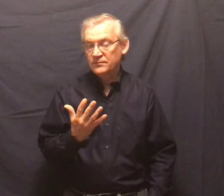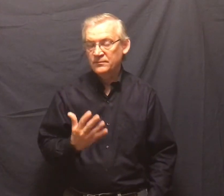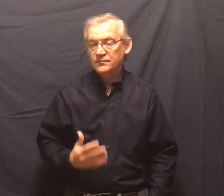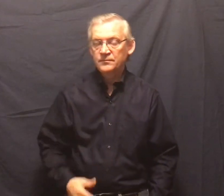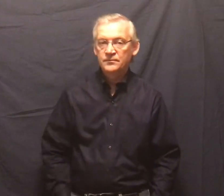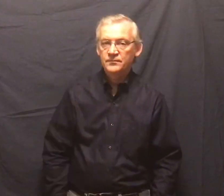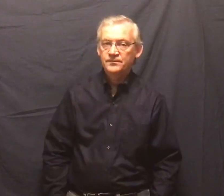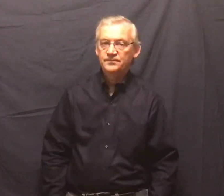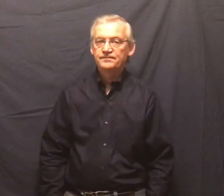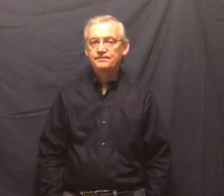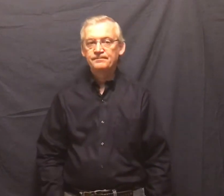George sighed.